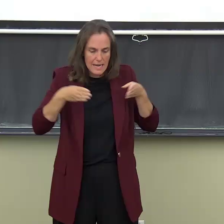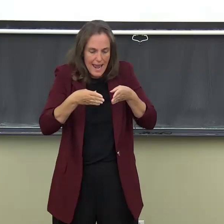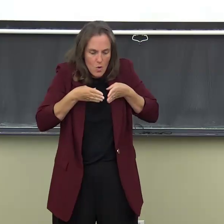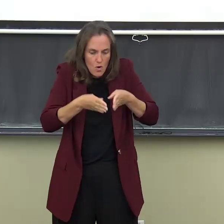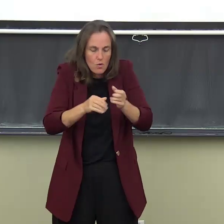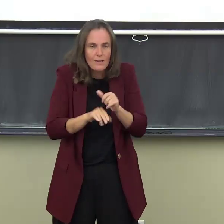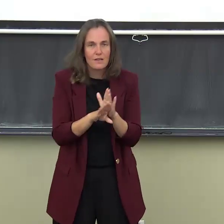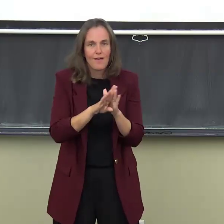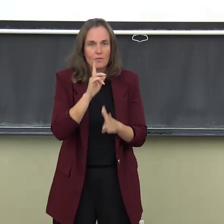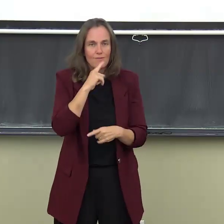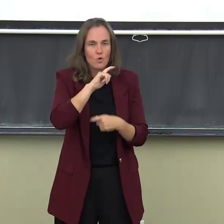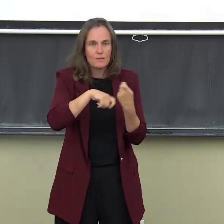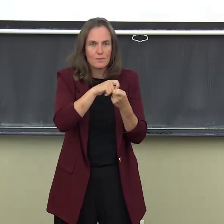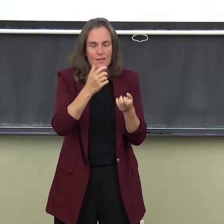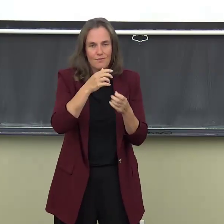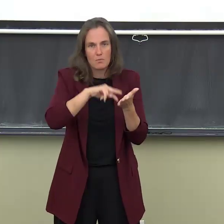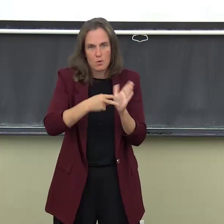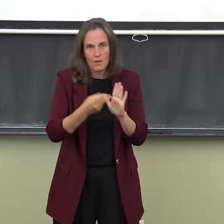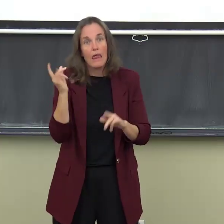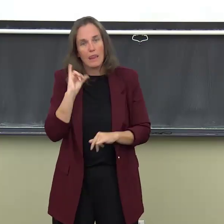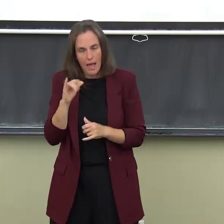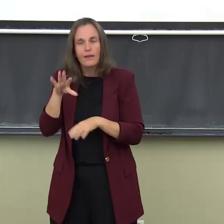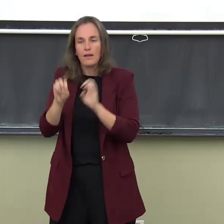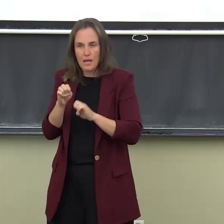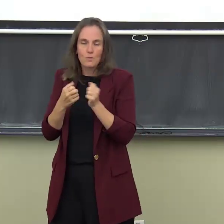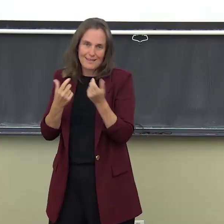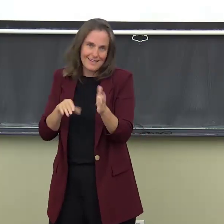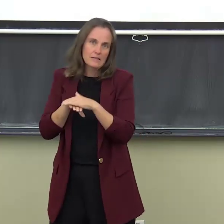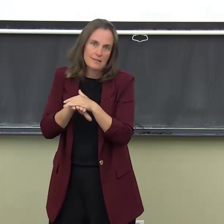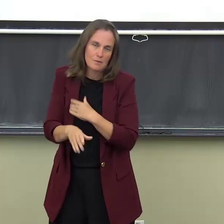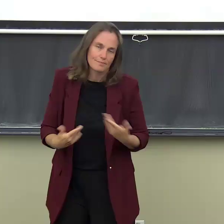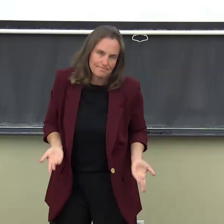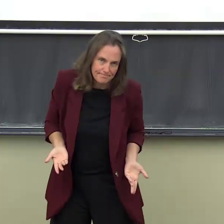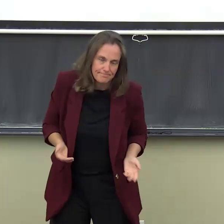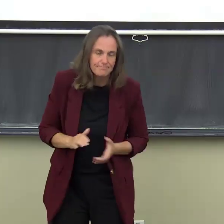for specific purposes, like evaluating accessibility.